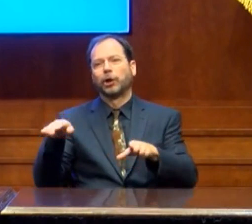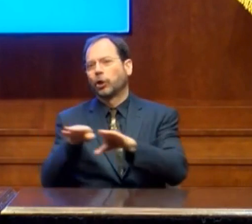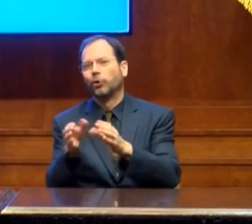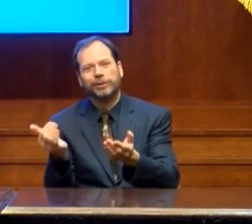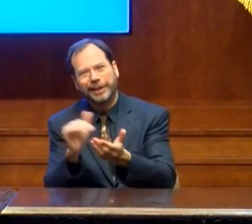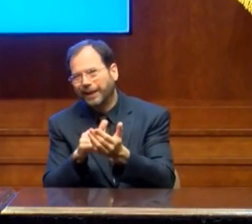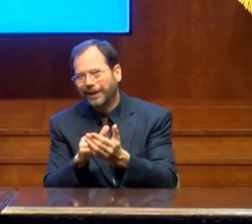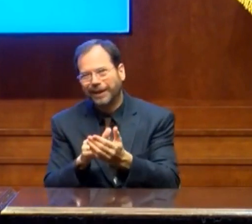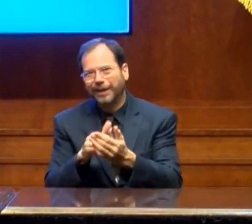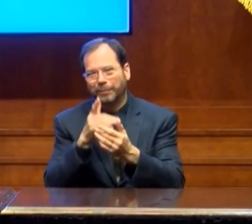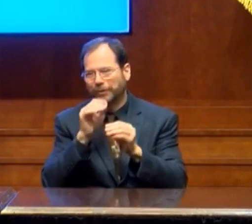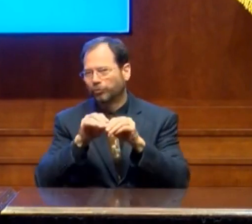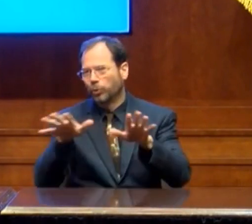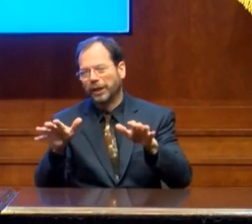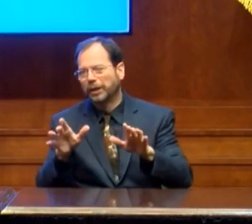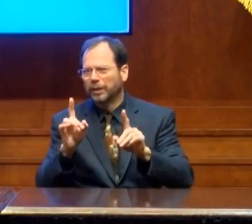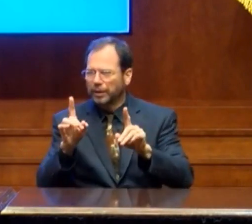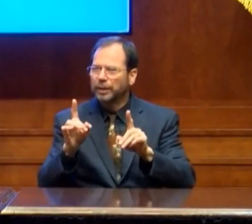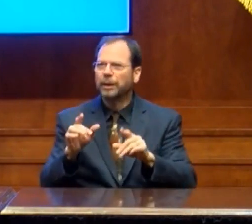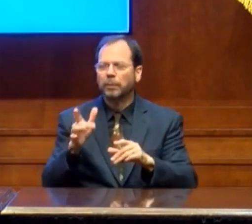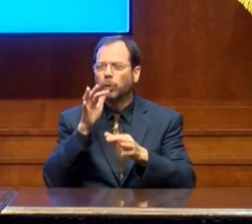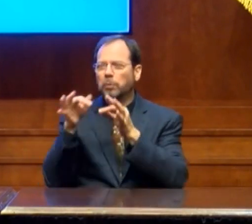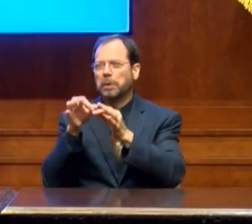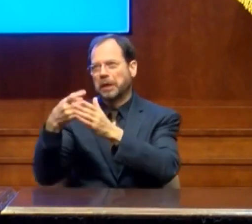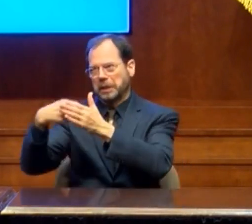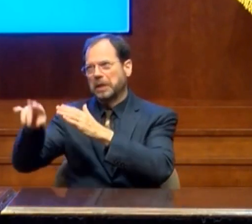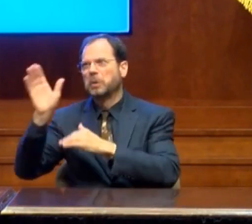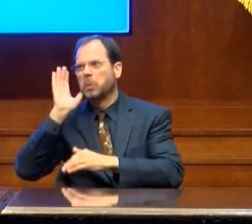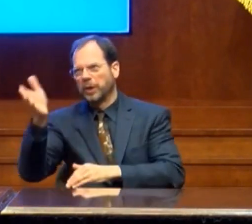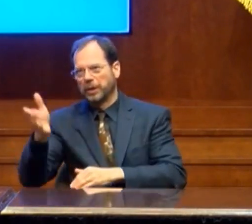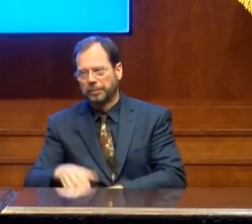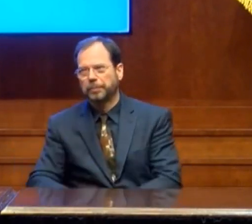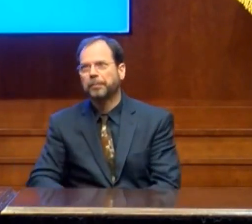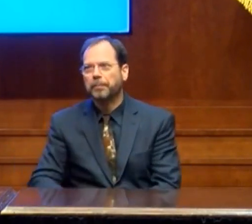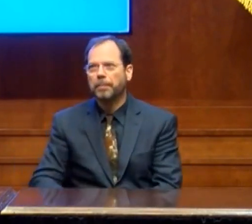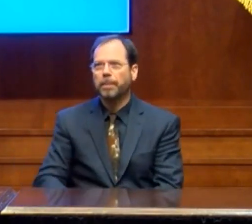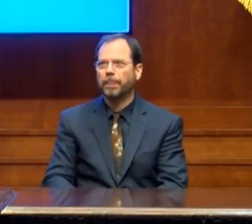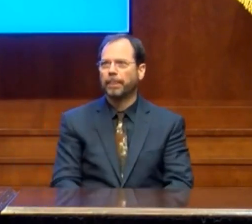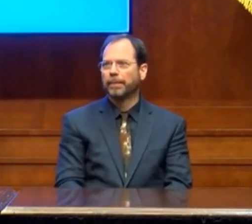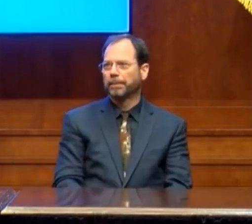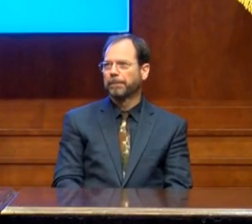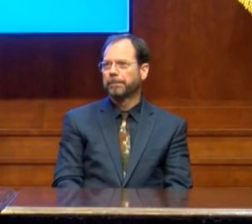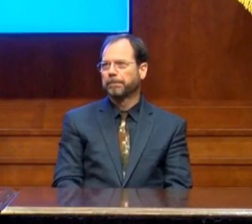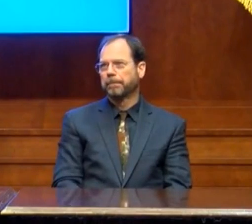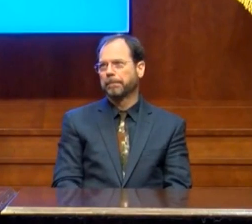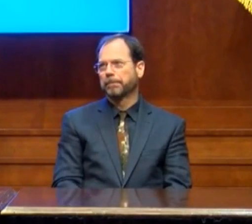closure because of another outbreak of COVID-19, but more about that next week.